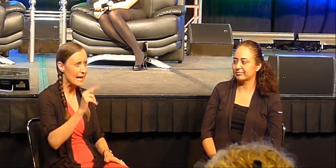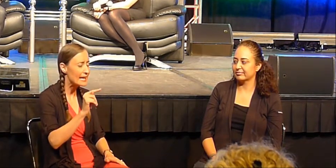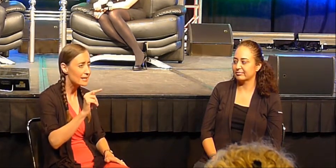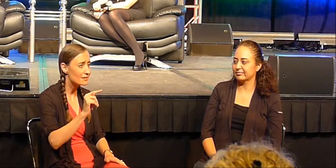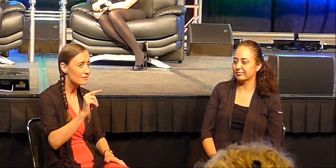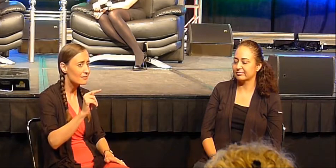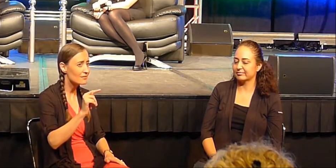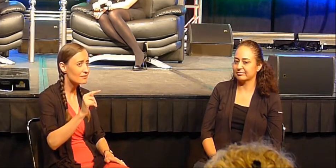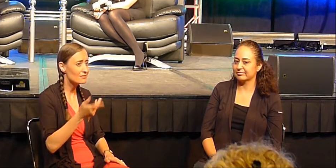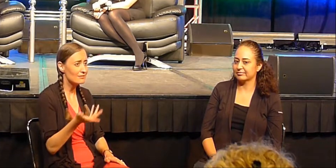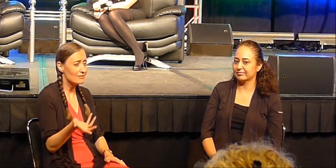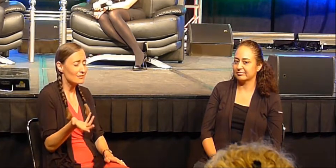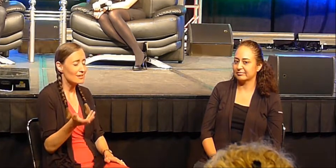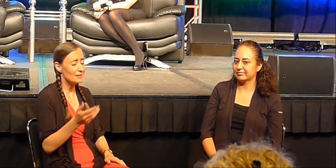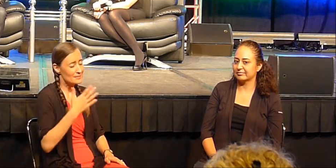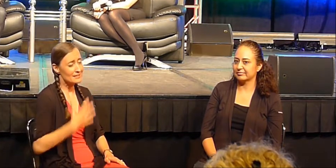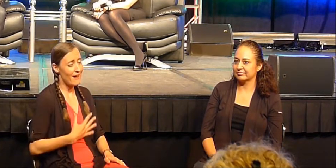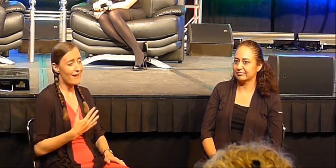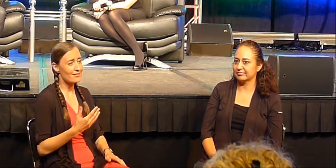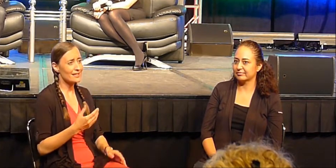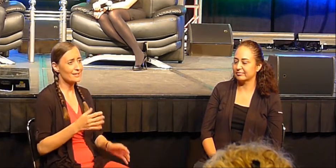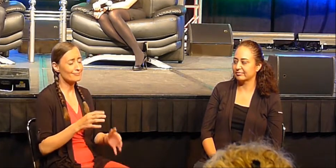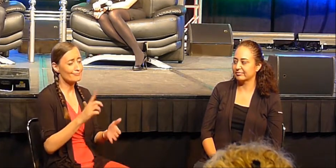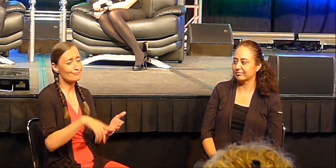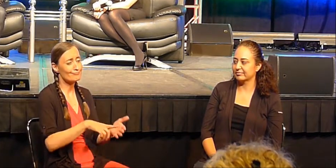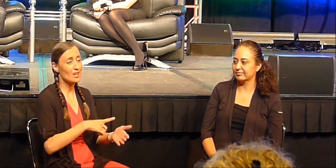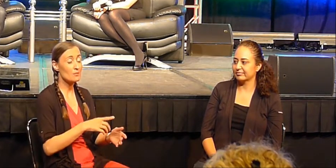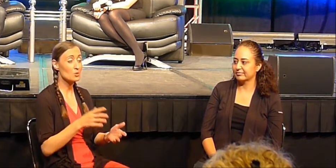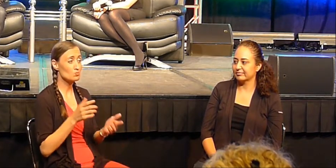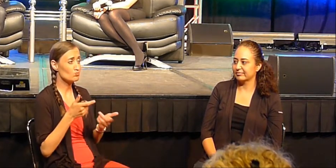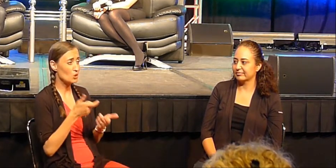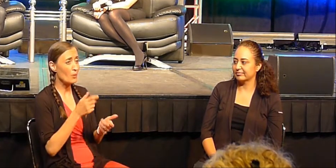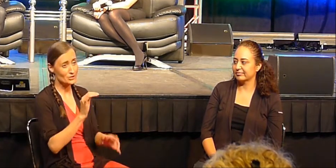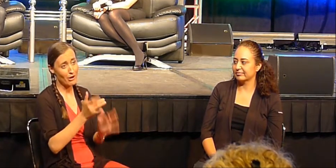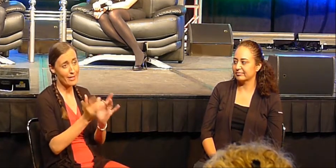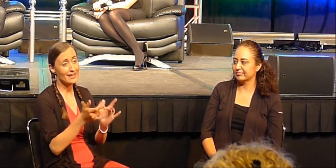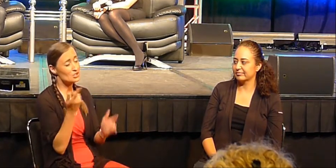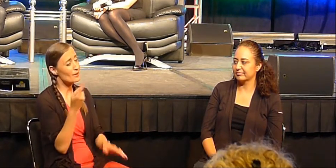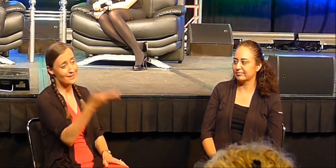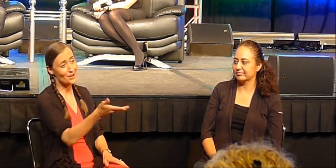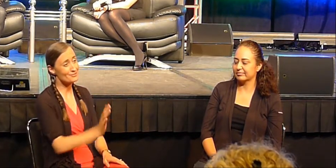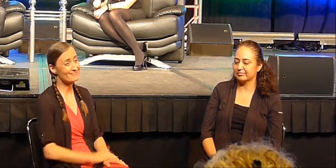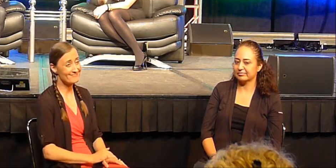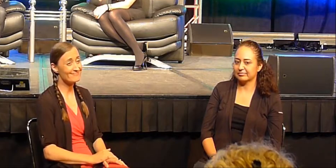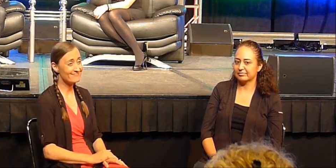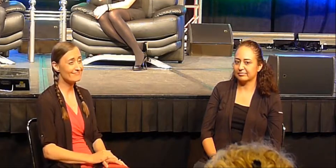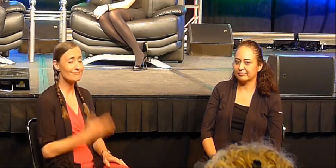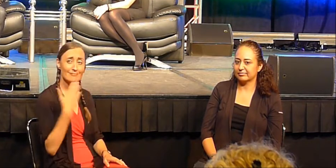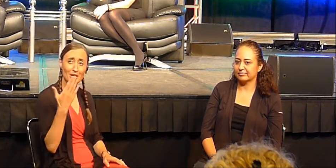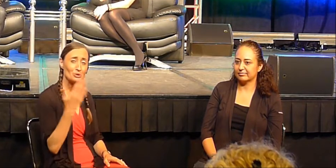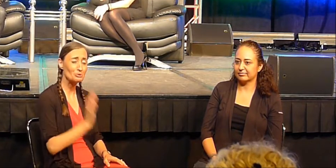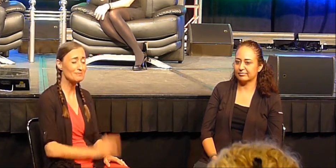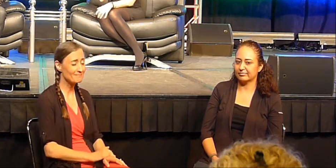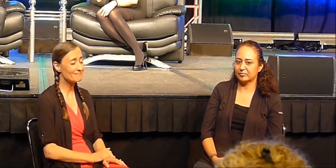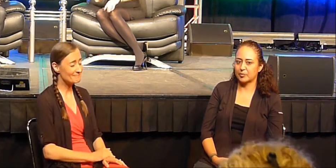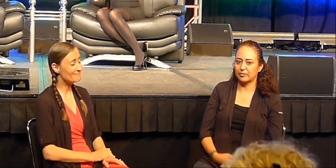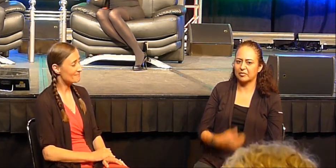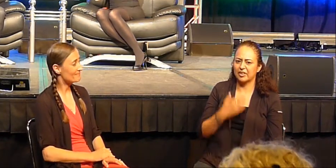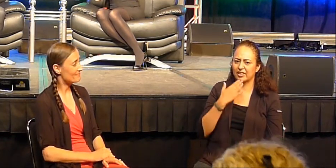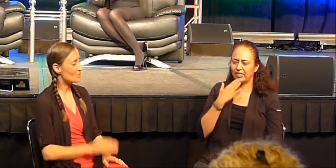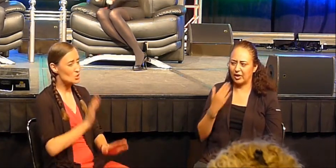sad it went away. But anyway, it's there. If you ever want to go online and check it out, it's always there. Yeah. Thank you. Thank you.